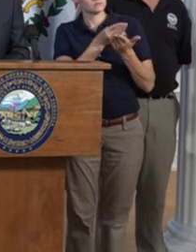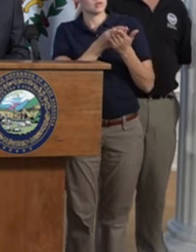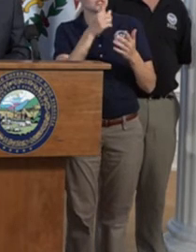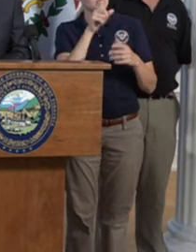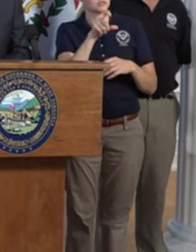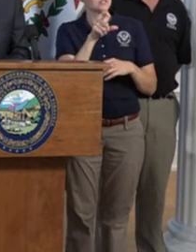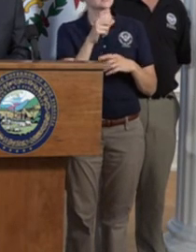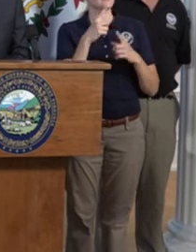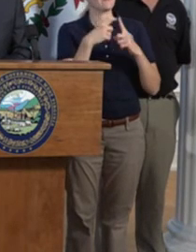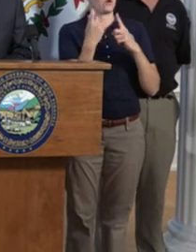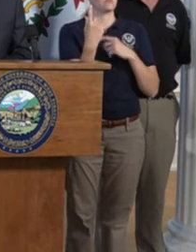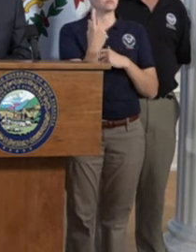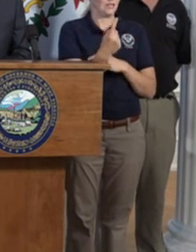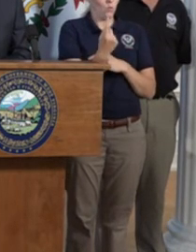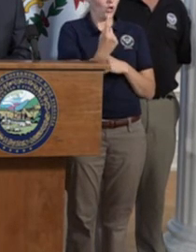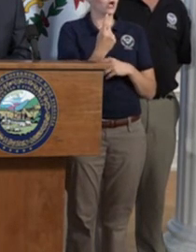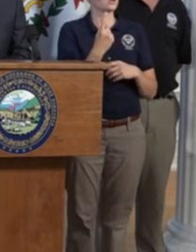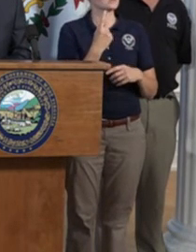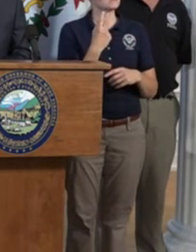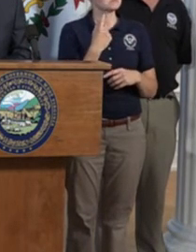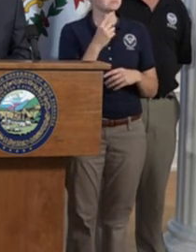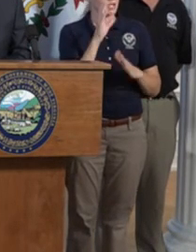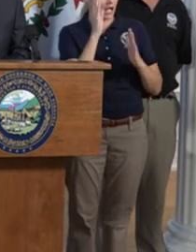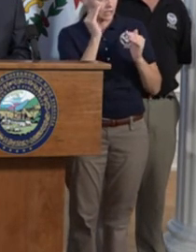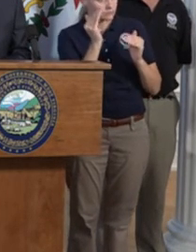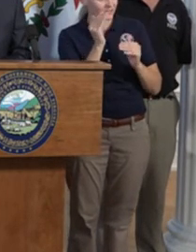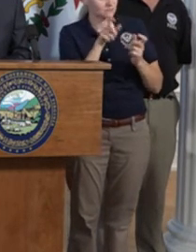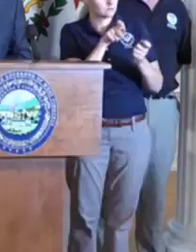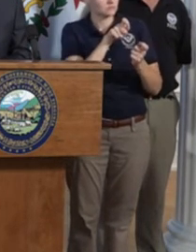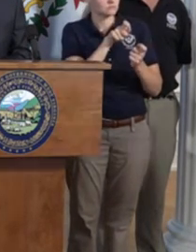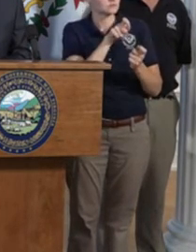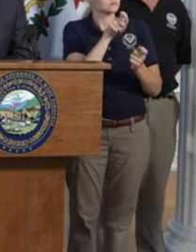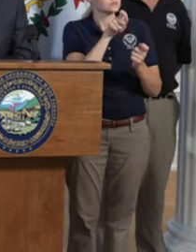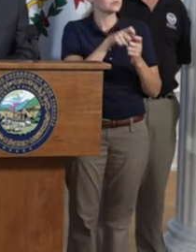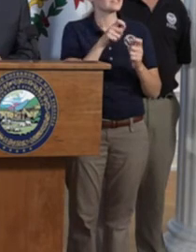anticipate a special session at some point, but I'm not sure when yet.